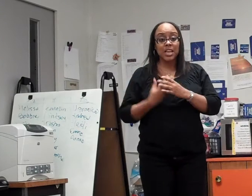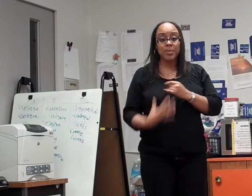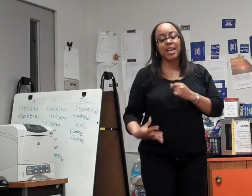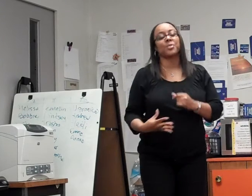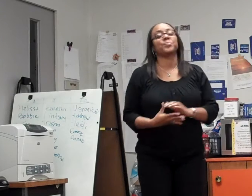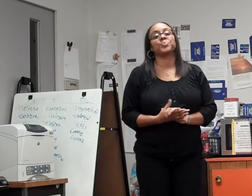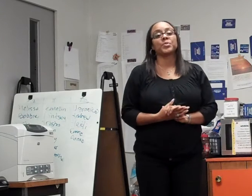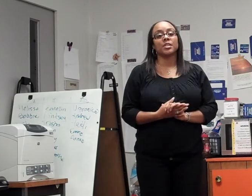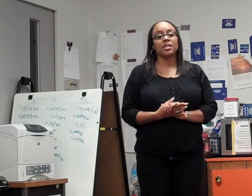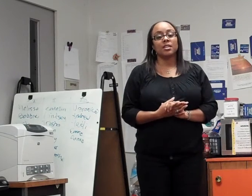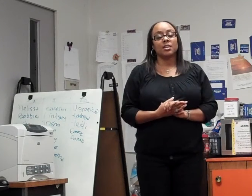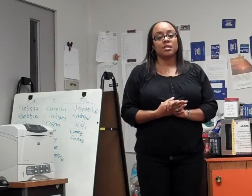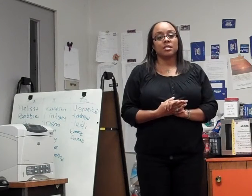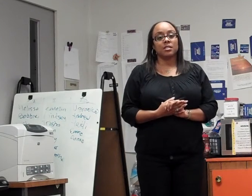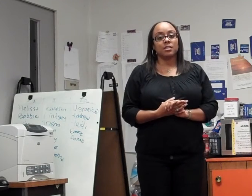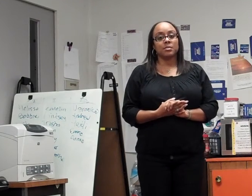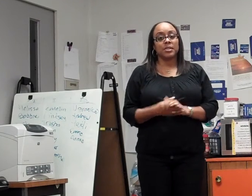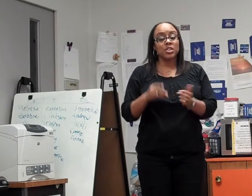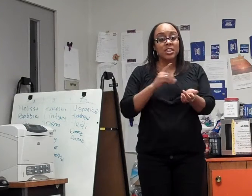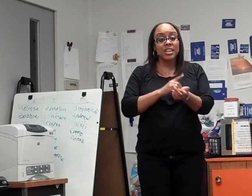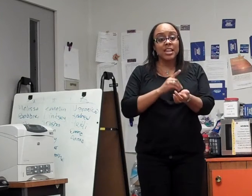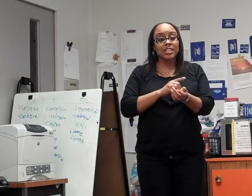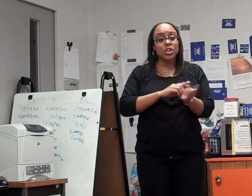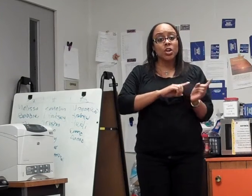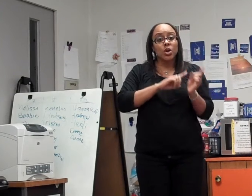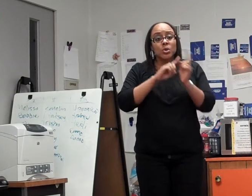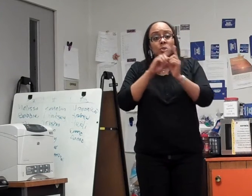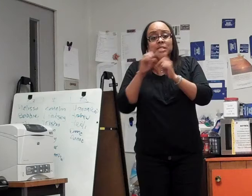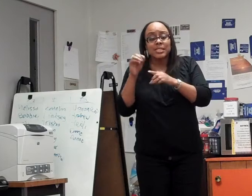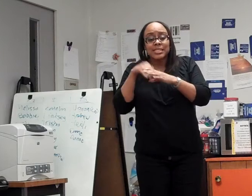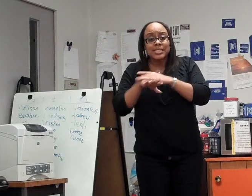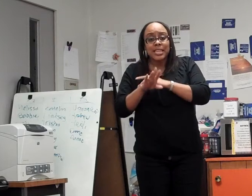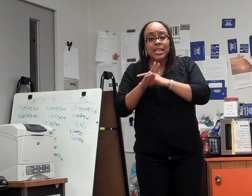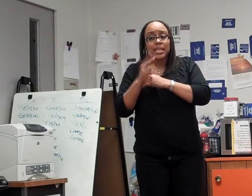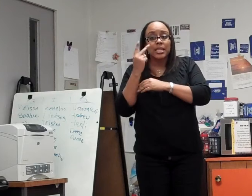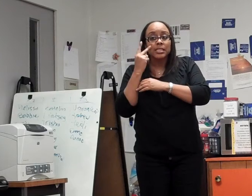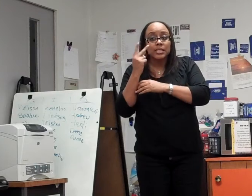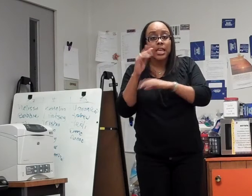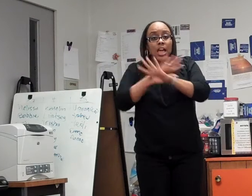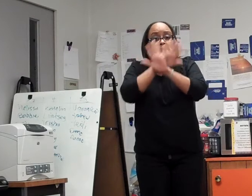that there's, the doctor goes in and then he can see very clearly in there if there's